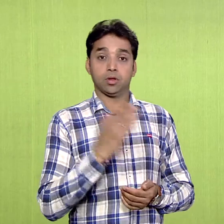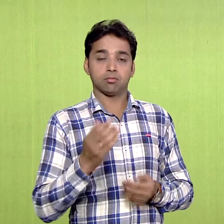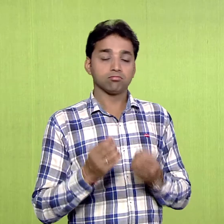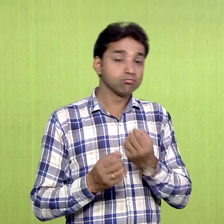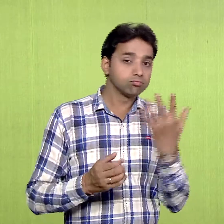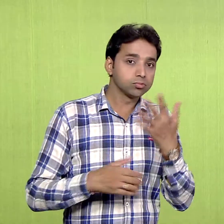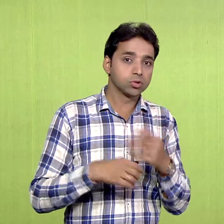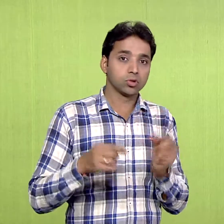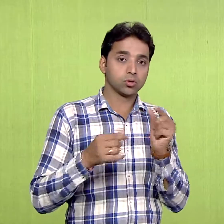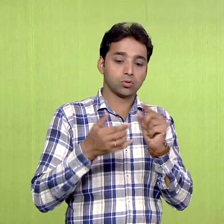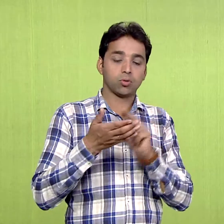unicorn